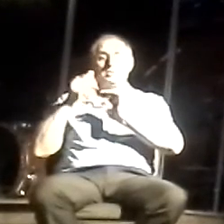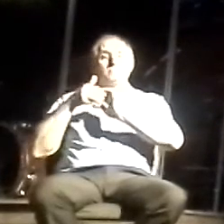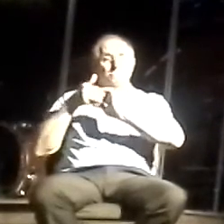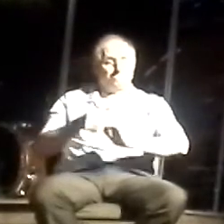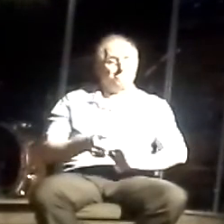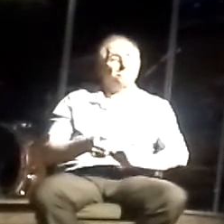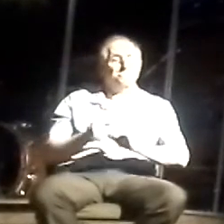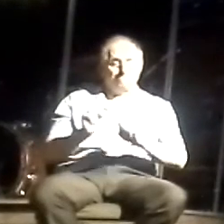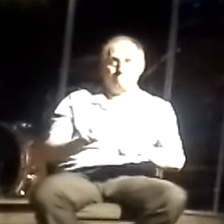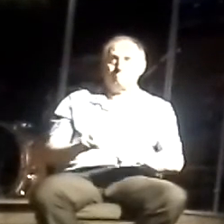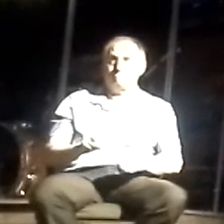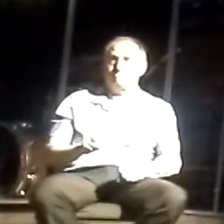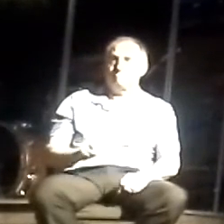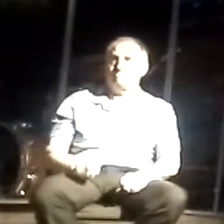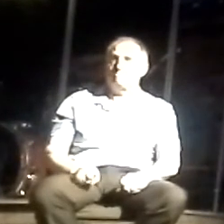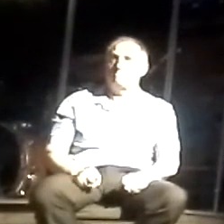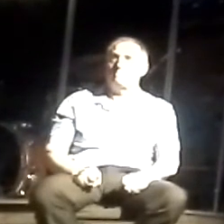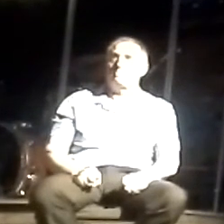down.